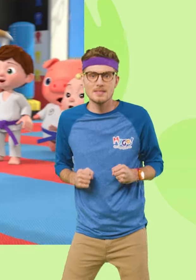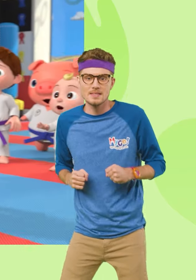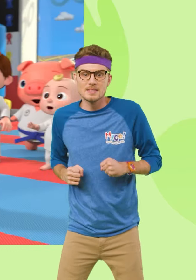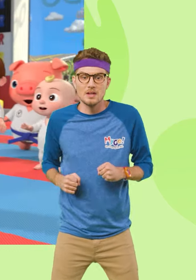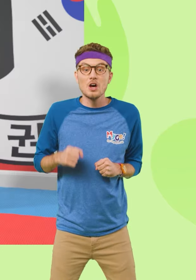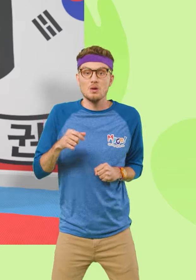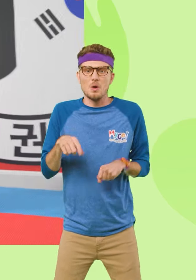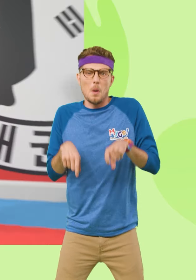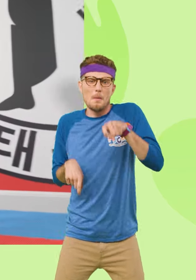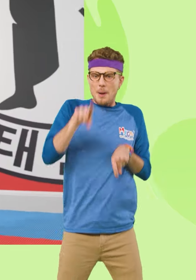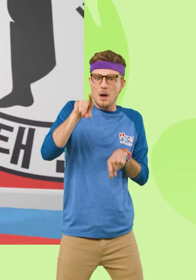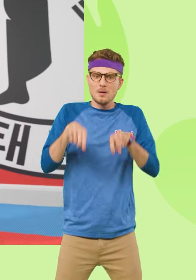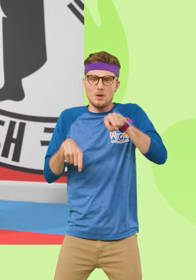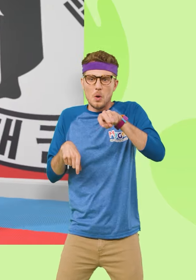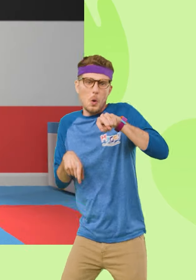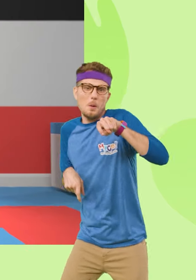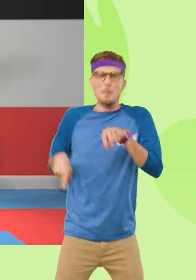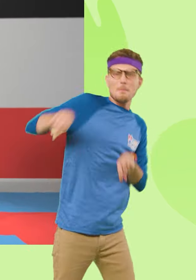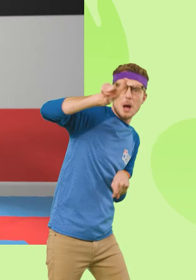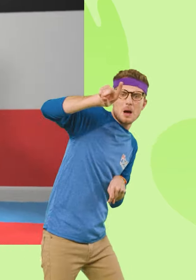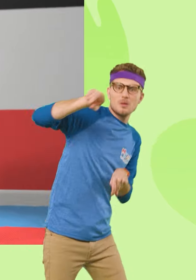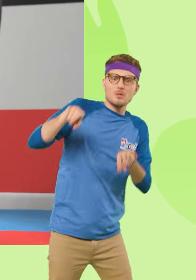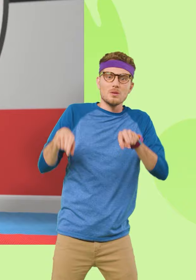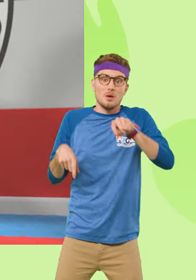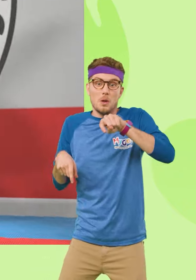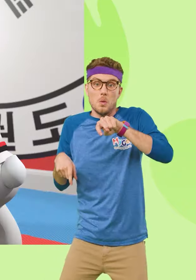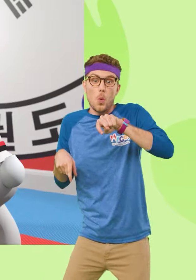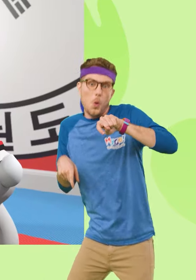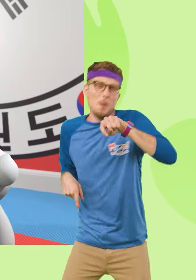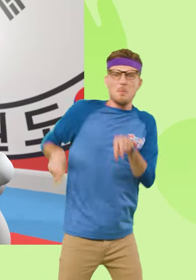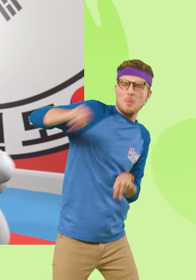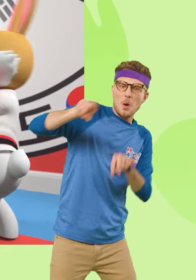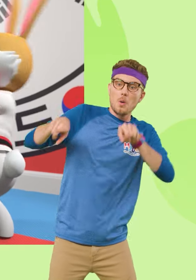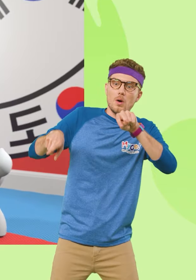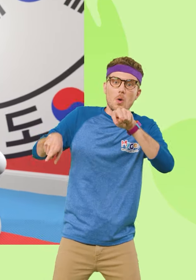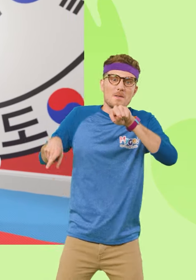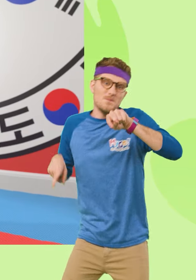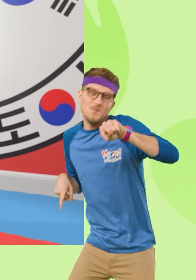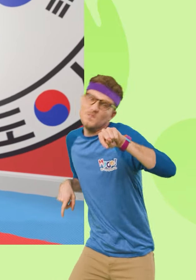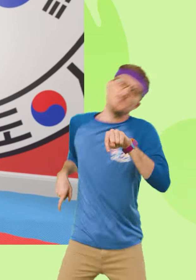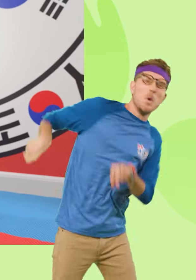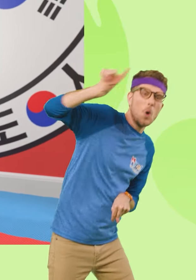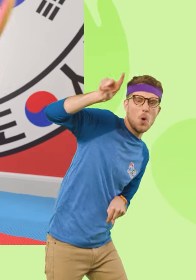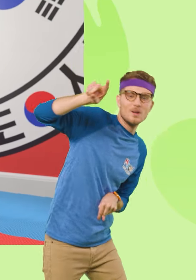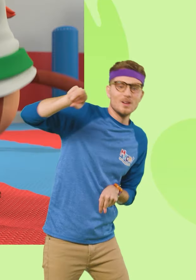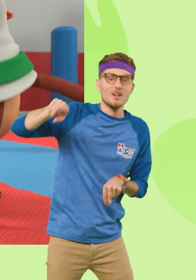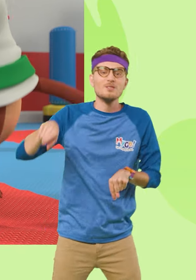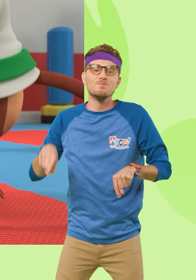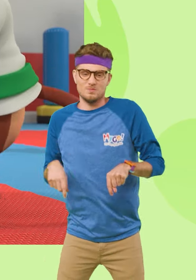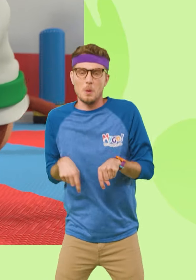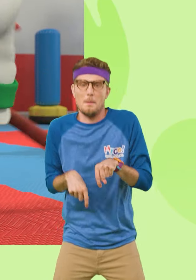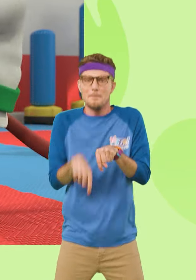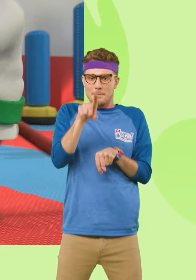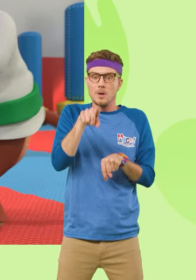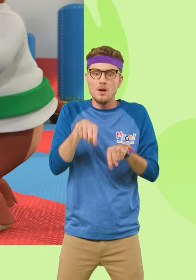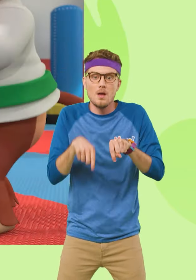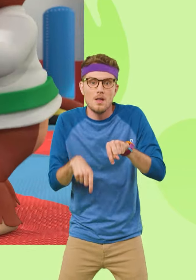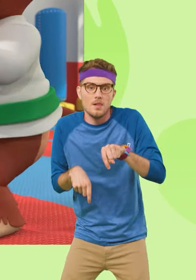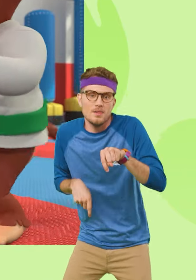Front kick, side kick, roundhouse kick Kick up, high